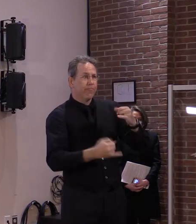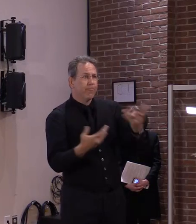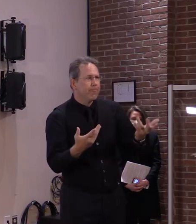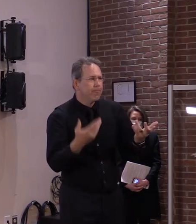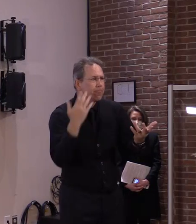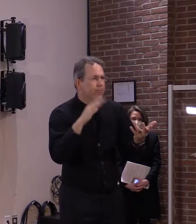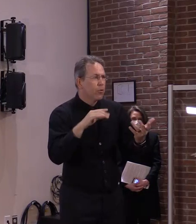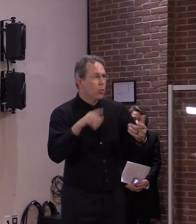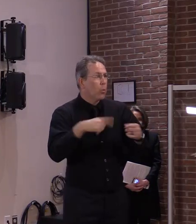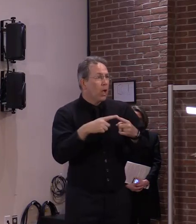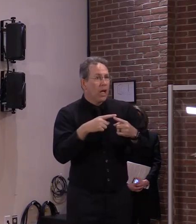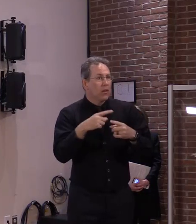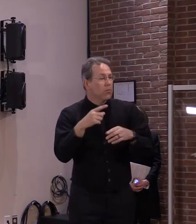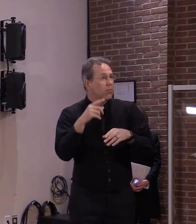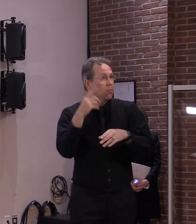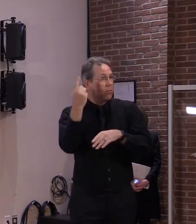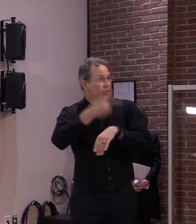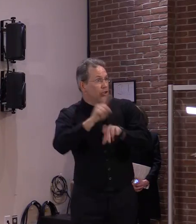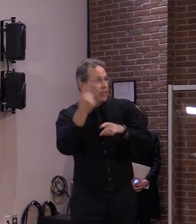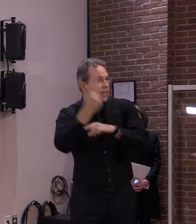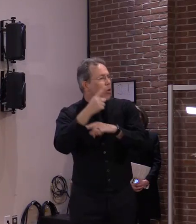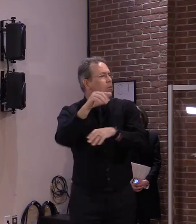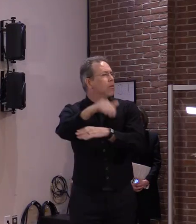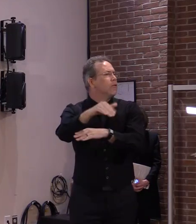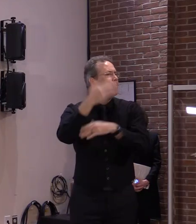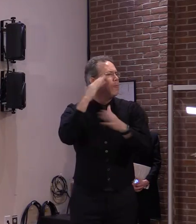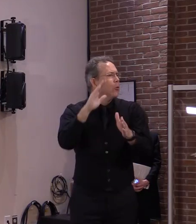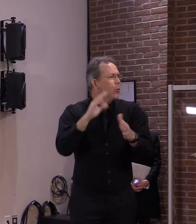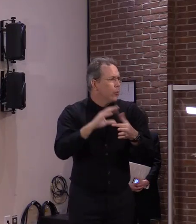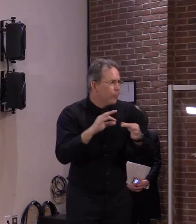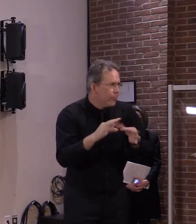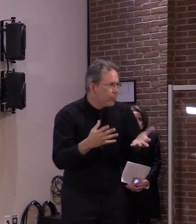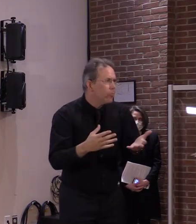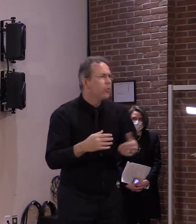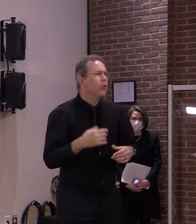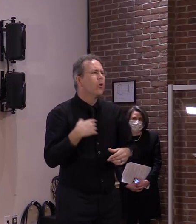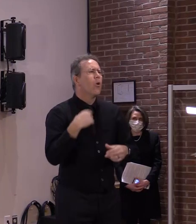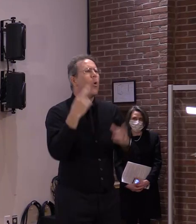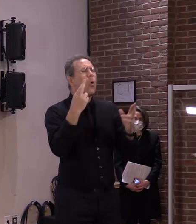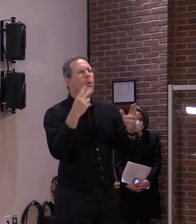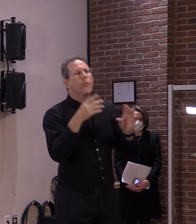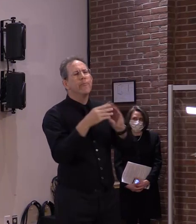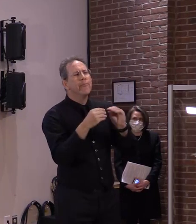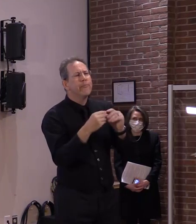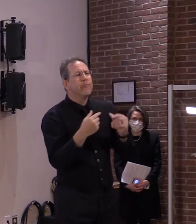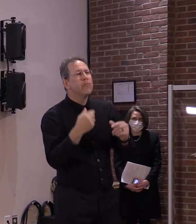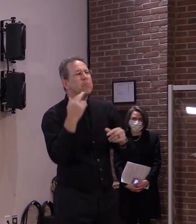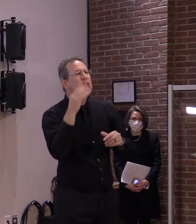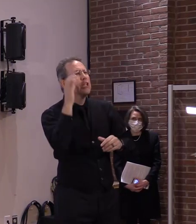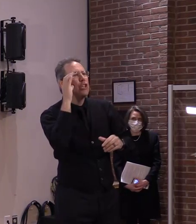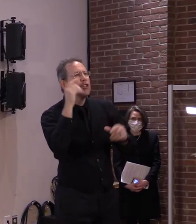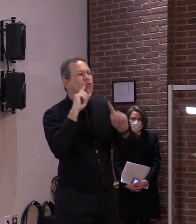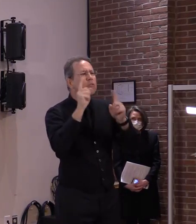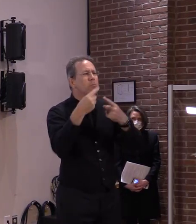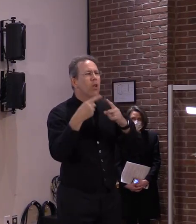evening. But we do expect, building on a little bit of what has been coming out of Washington thus far, that there will be a decision made